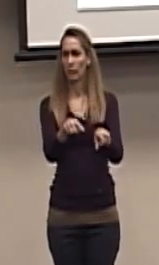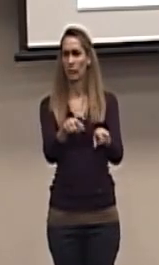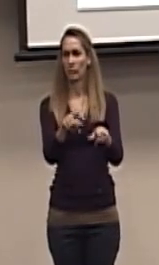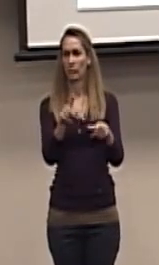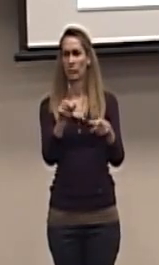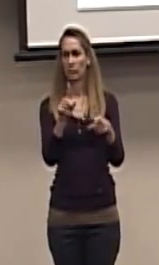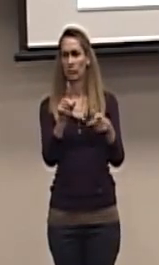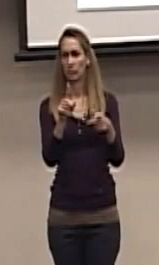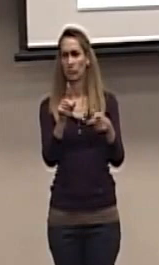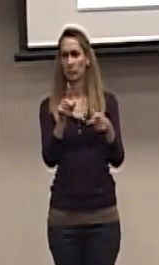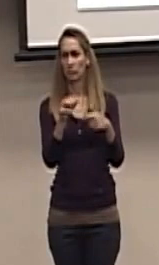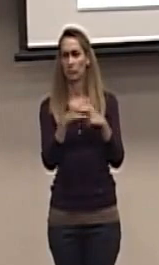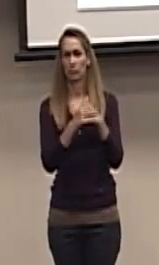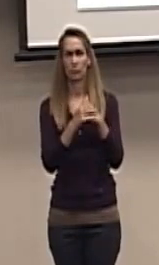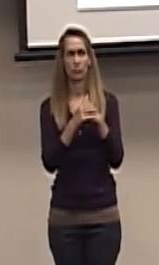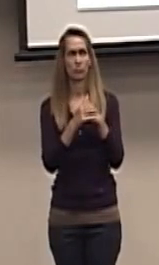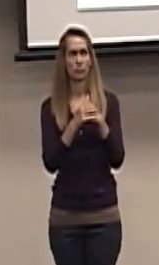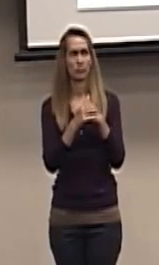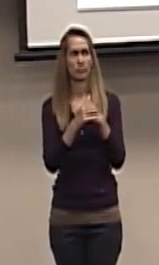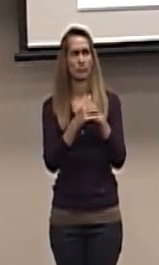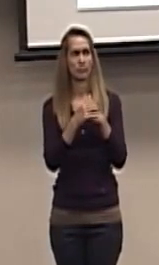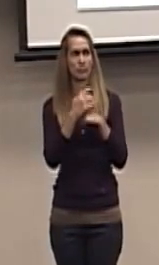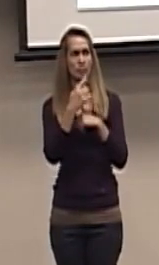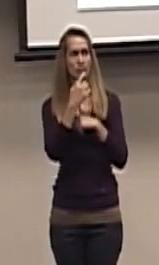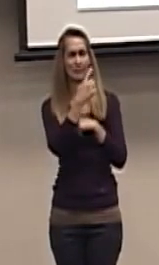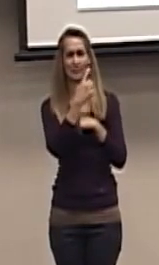grounds. This is the support we